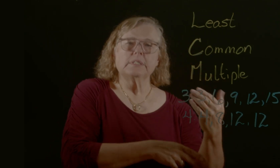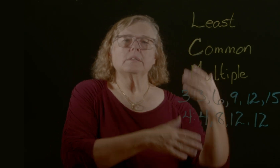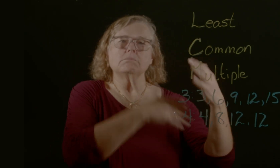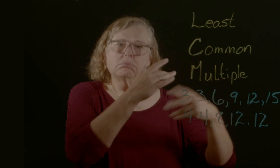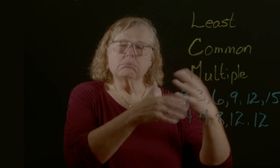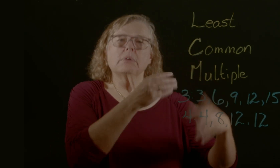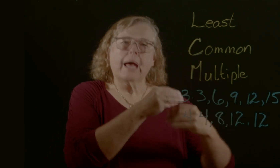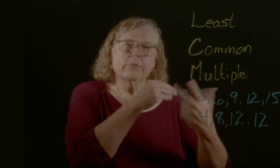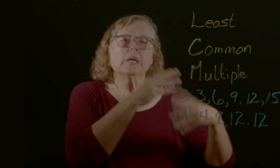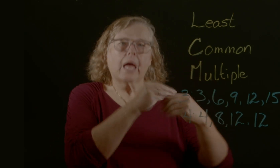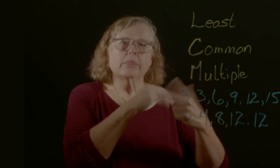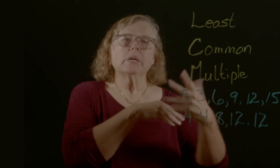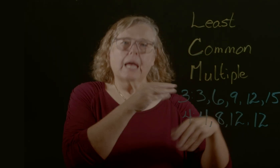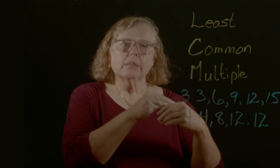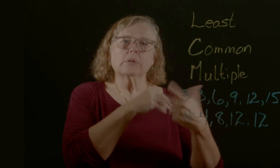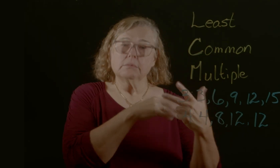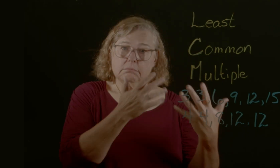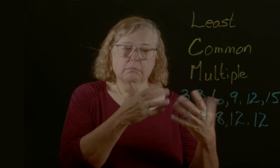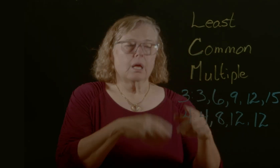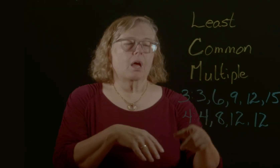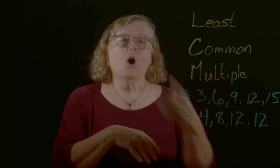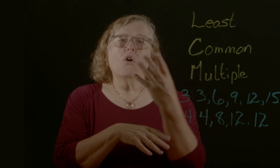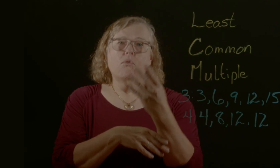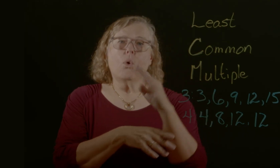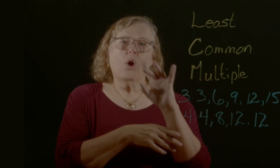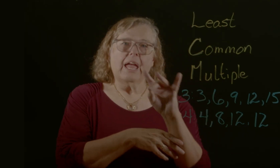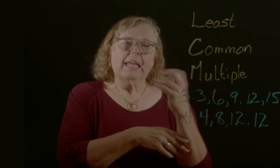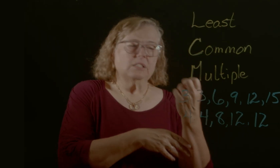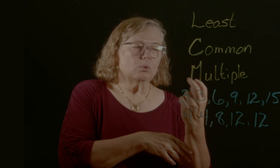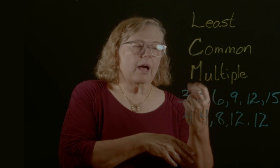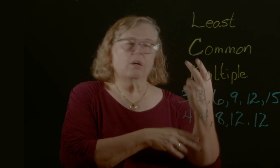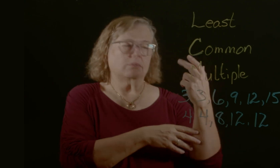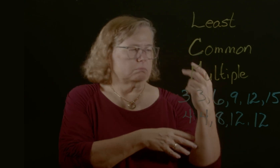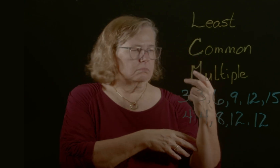15, and goes on, and we're adding 3, right? We say 4, 8, 12. What?